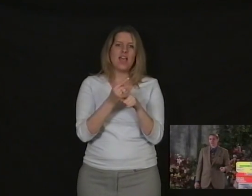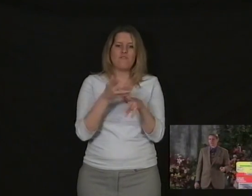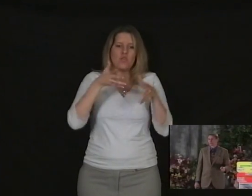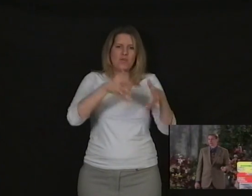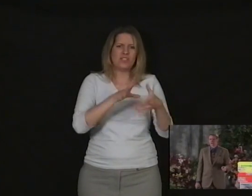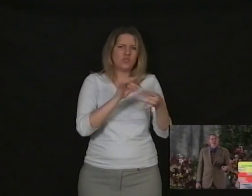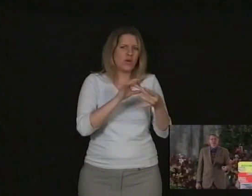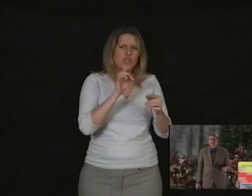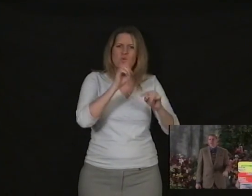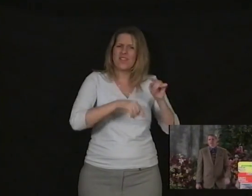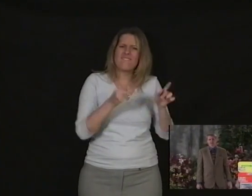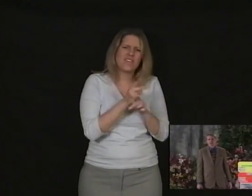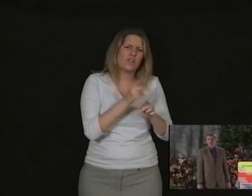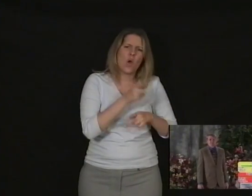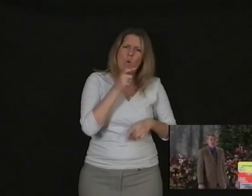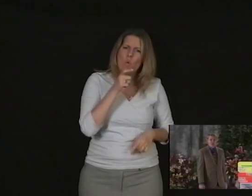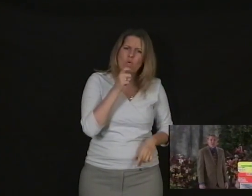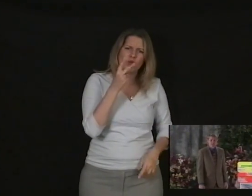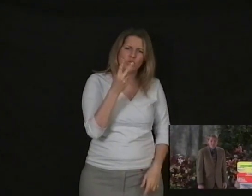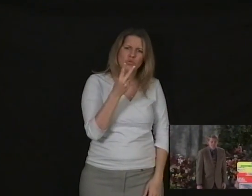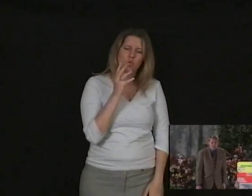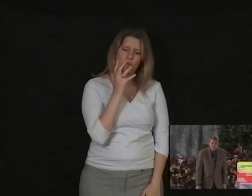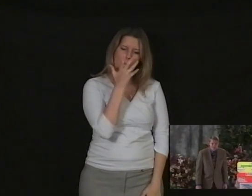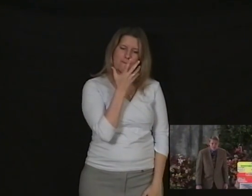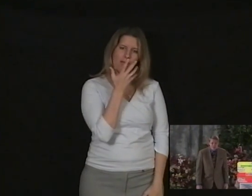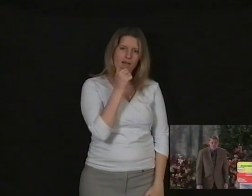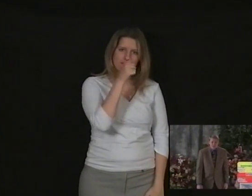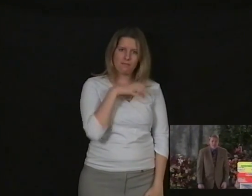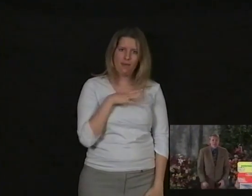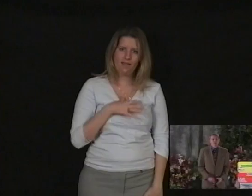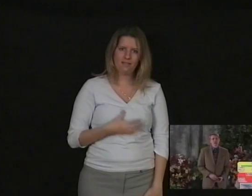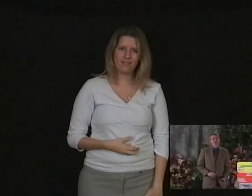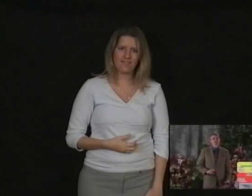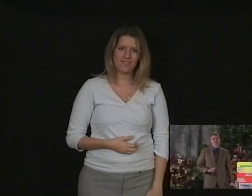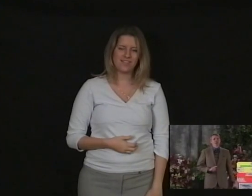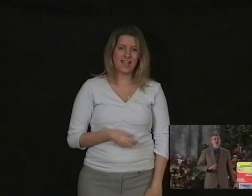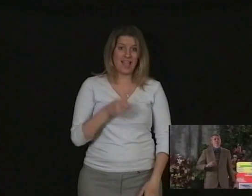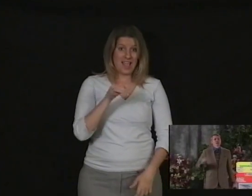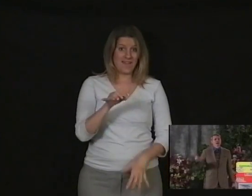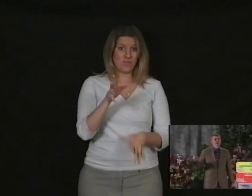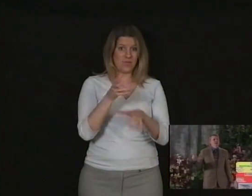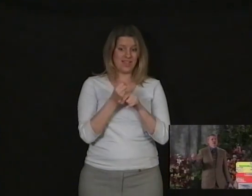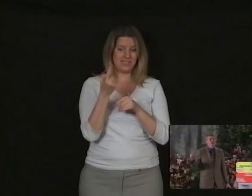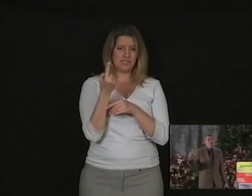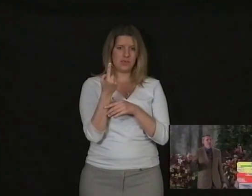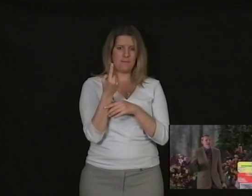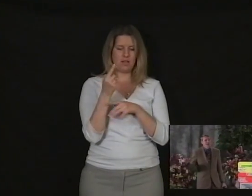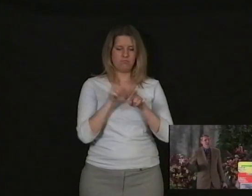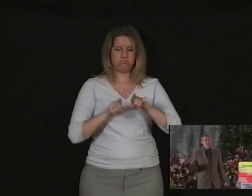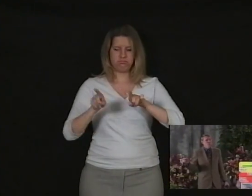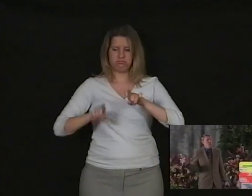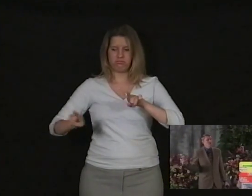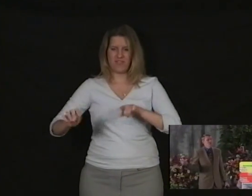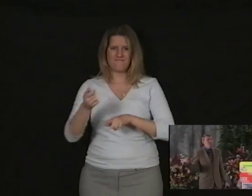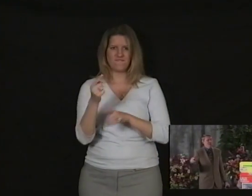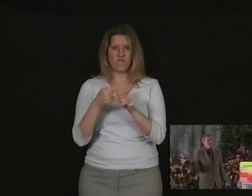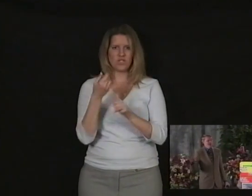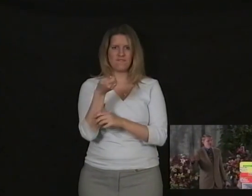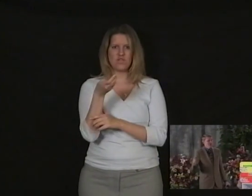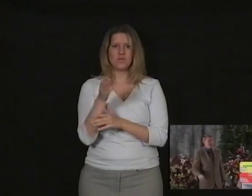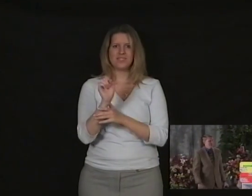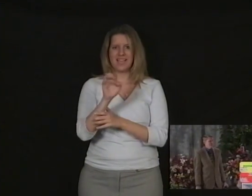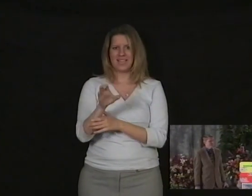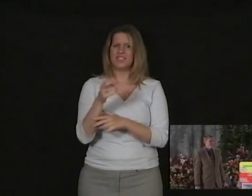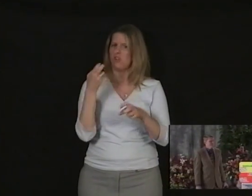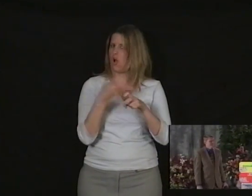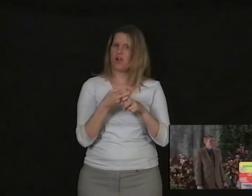rest of the story, you could not figure out who those two masked men were. If you get somebody off track in the first few seconds, it's real tough to get